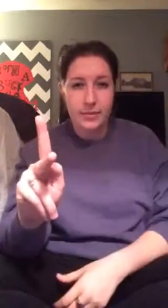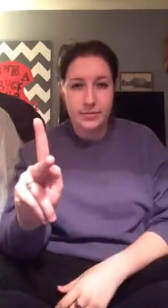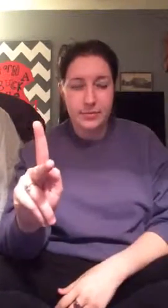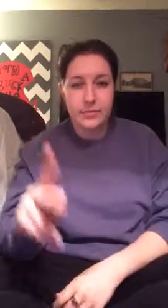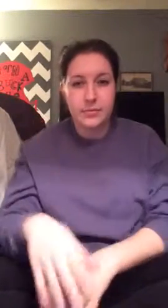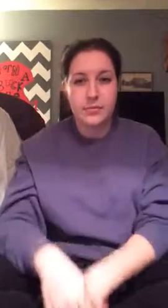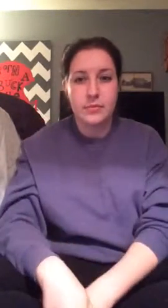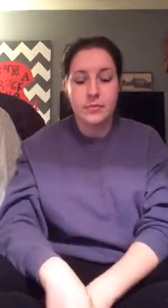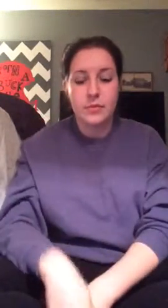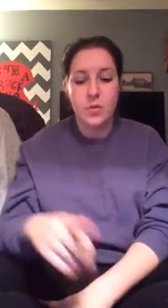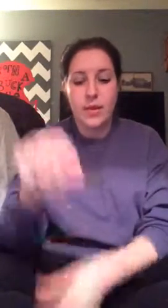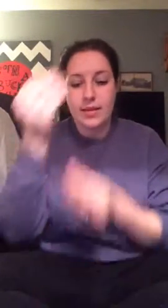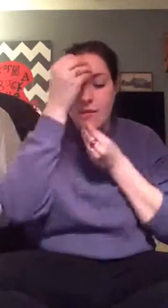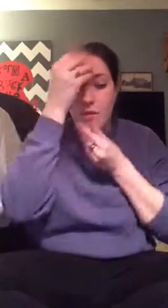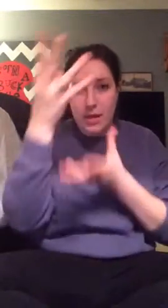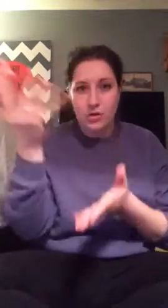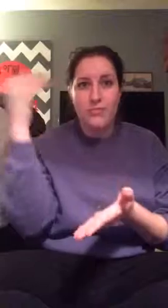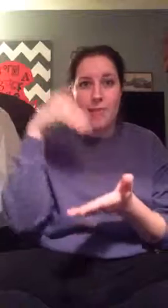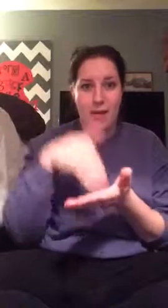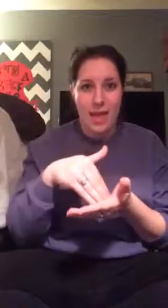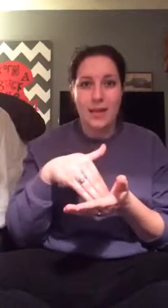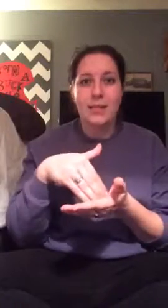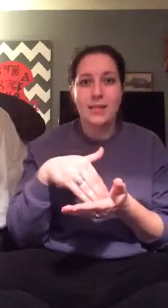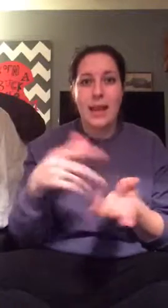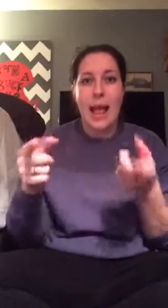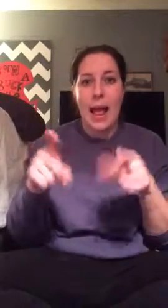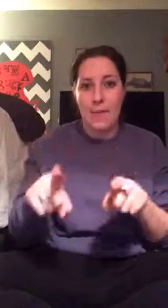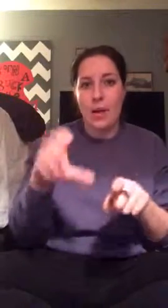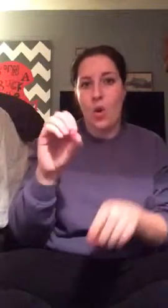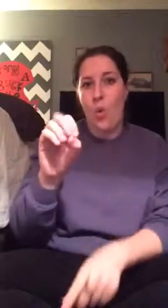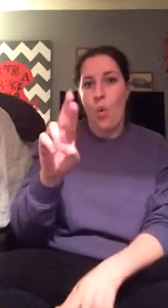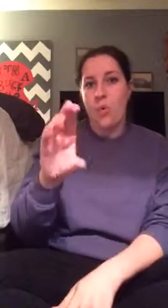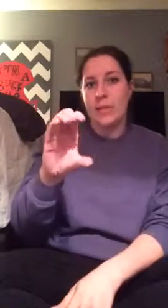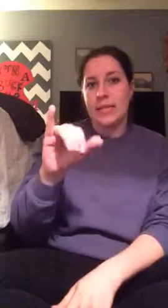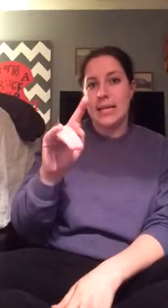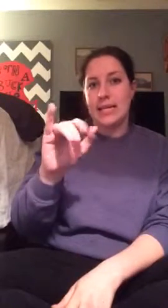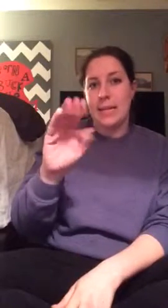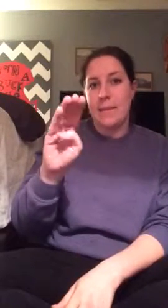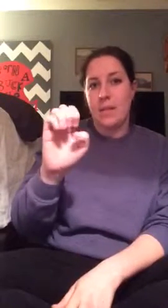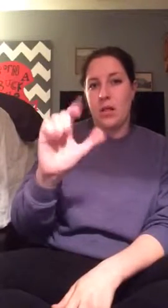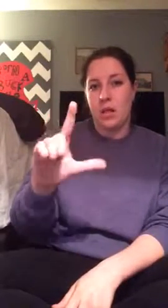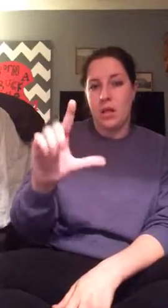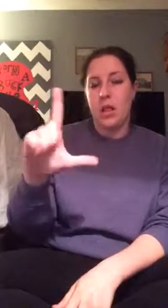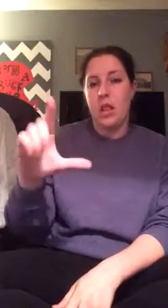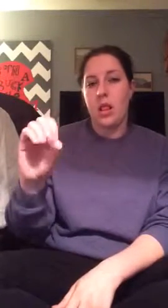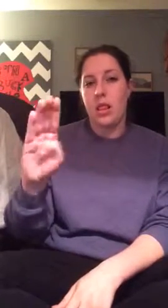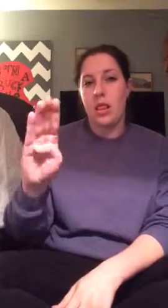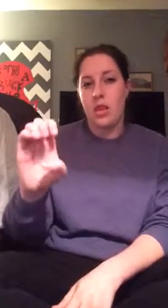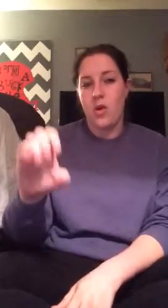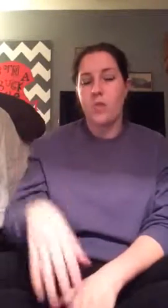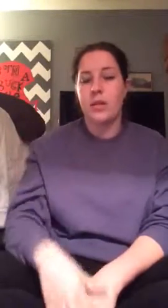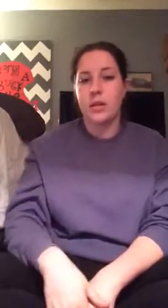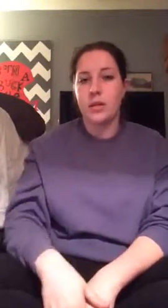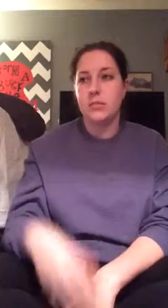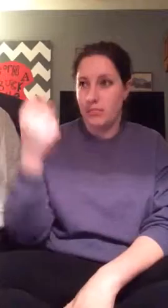contralateral information, again, occipital lobe, the visual cortex here, makes sense. It makes sense of what